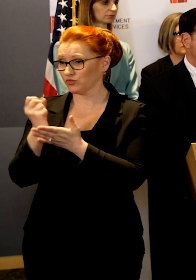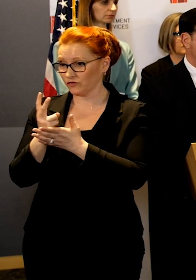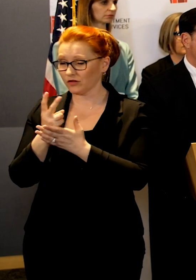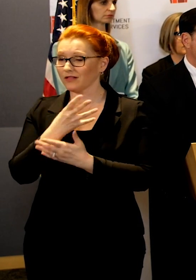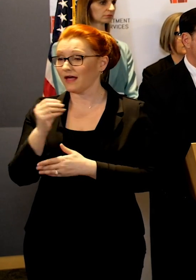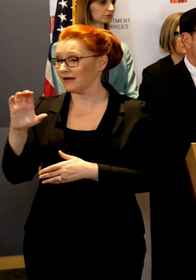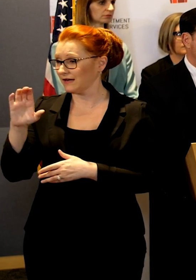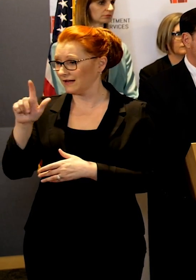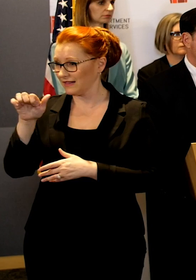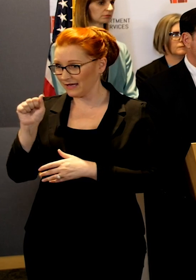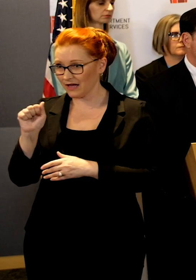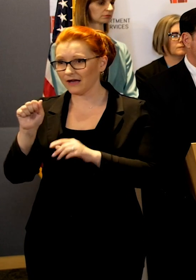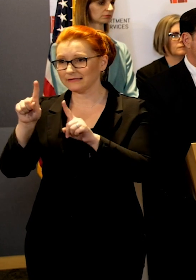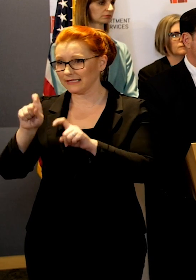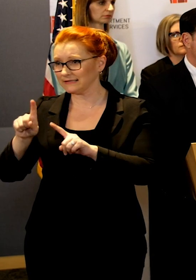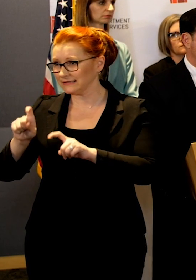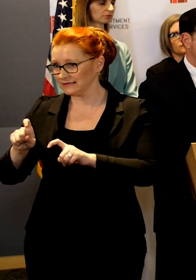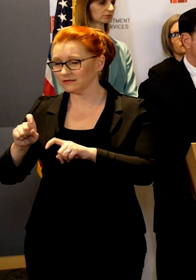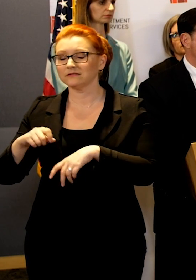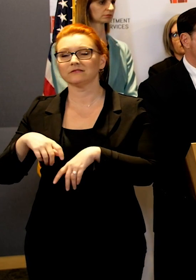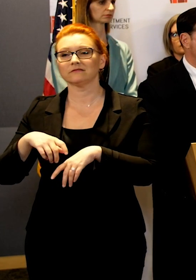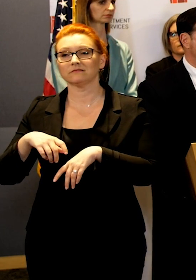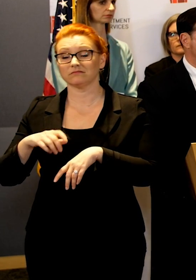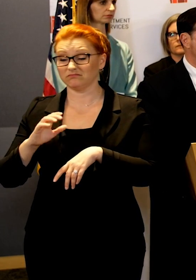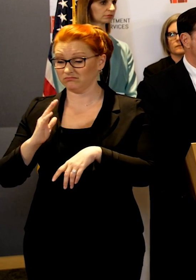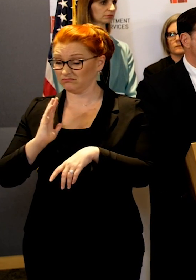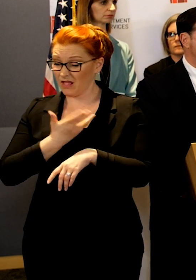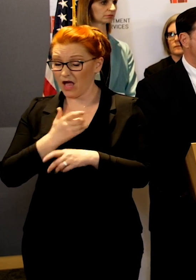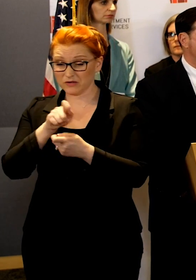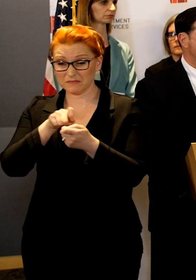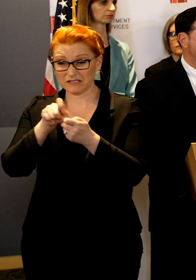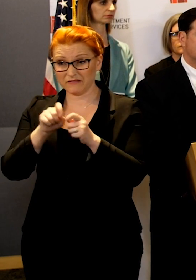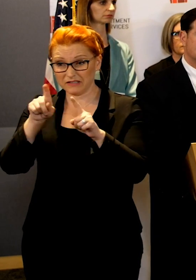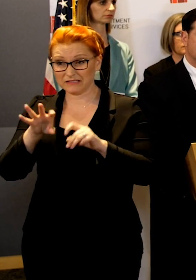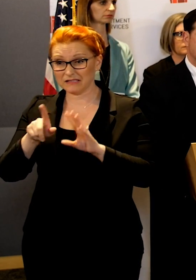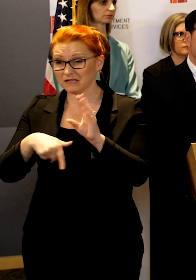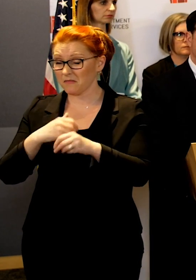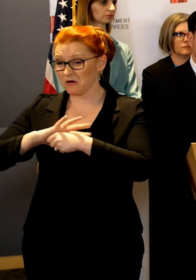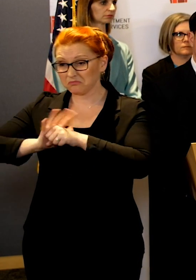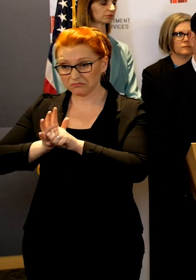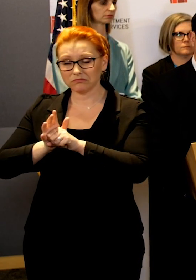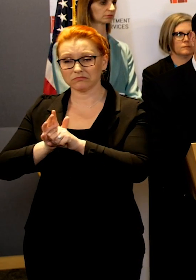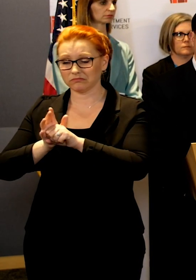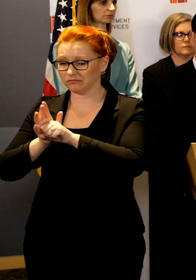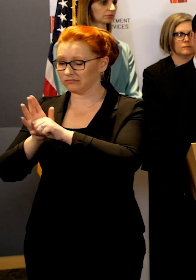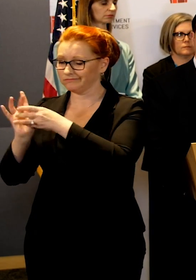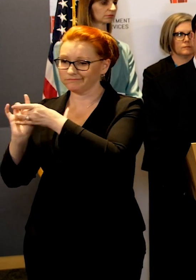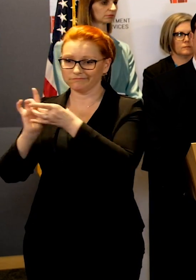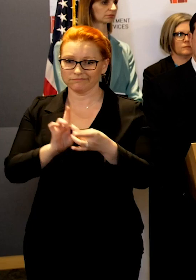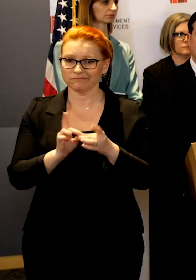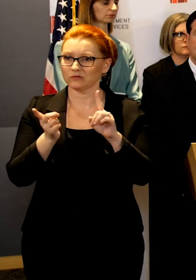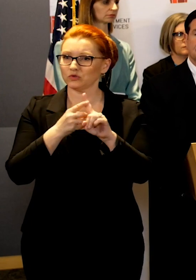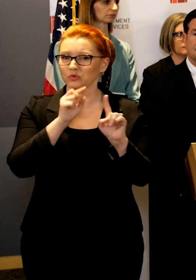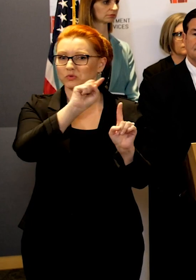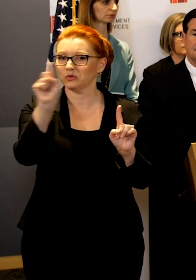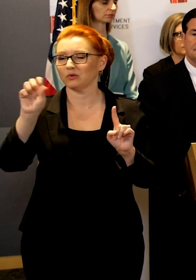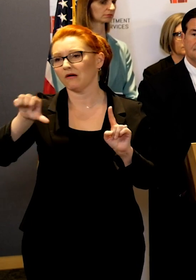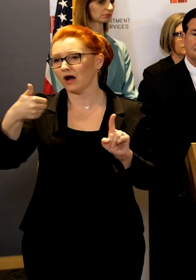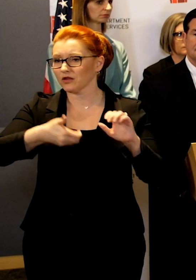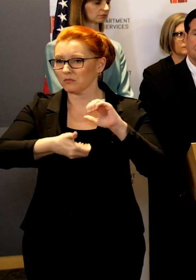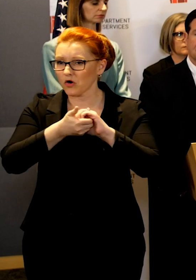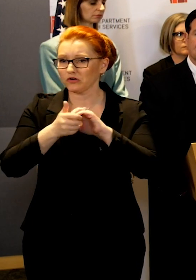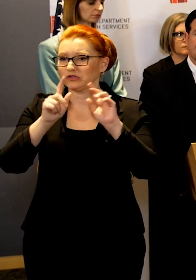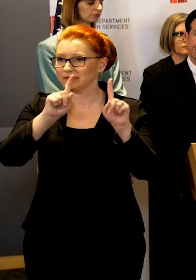CLIA testing our specific test around COVID-19. That gets joined to all of the other partnering